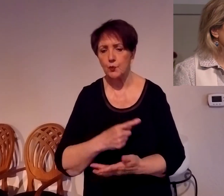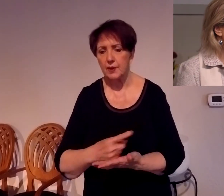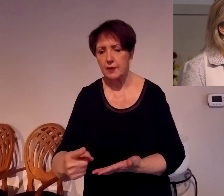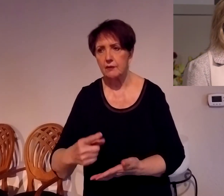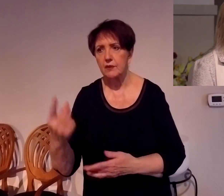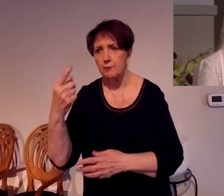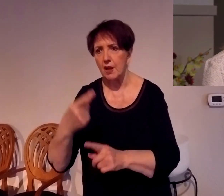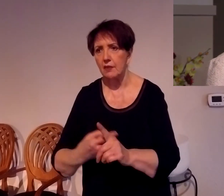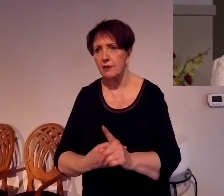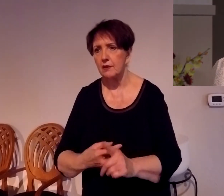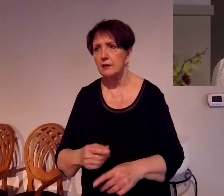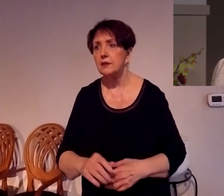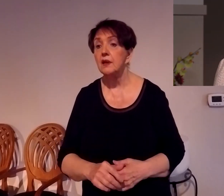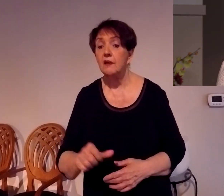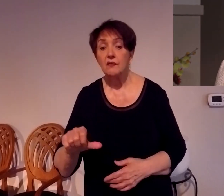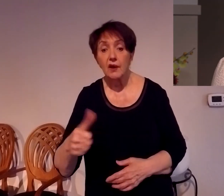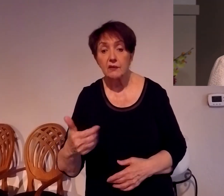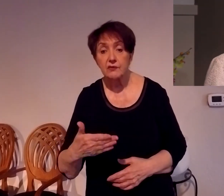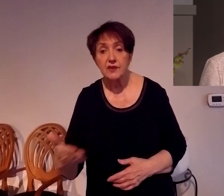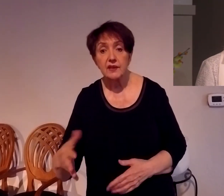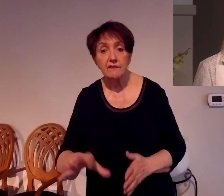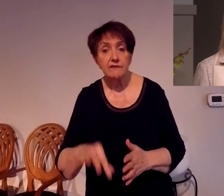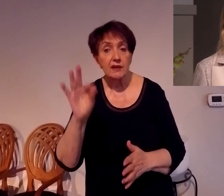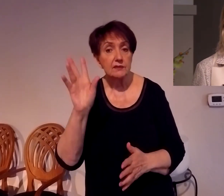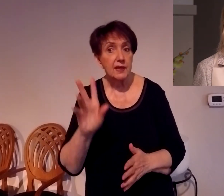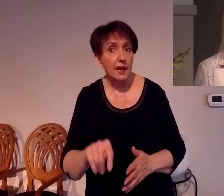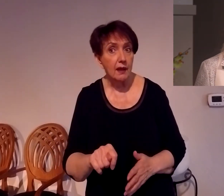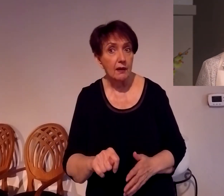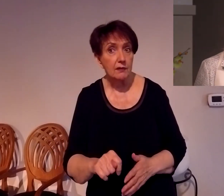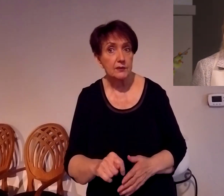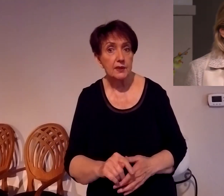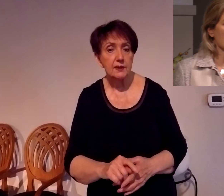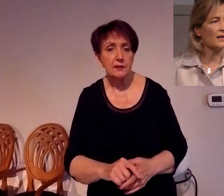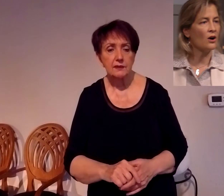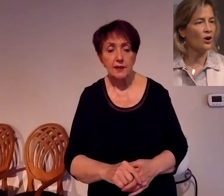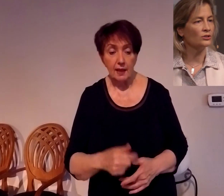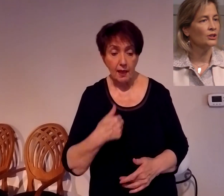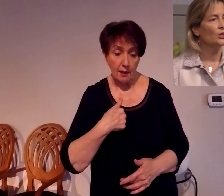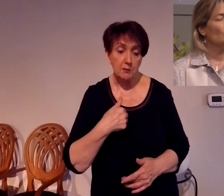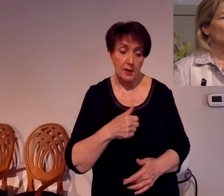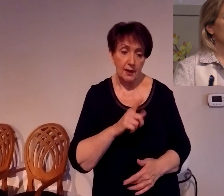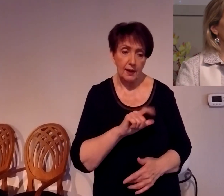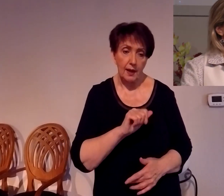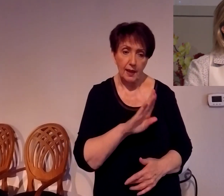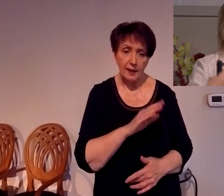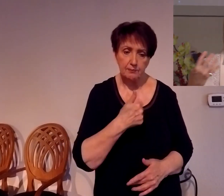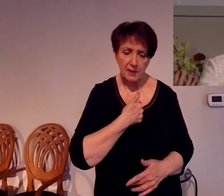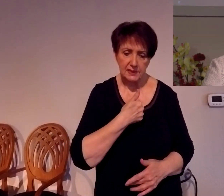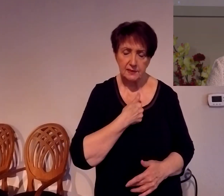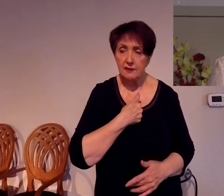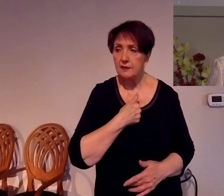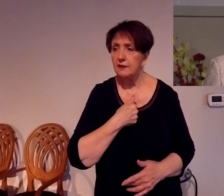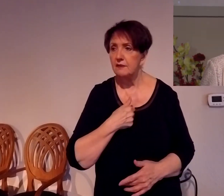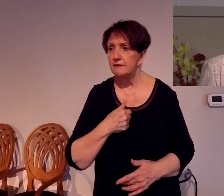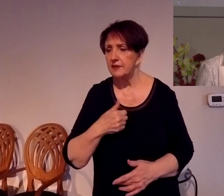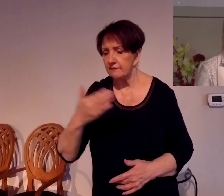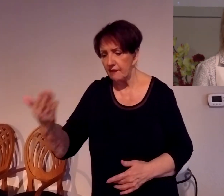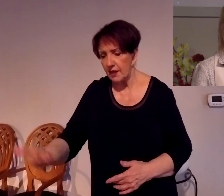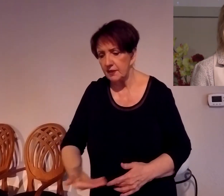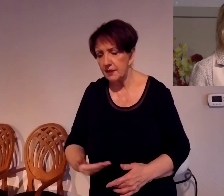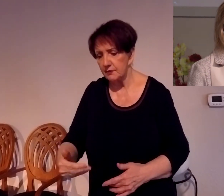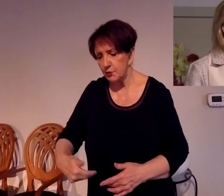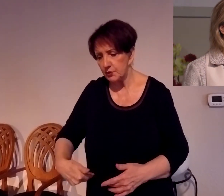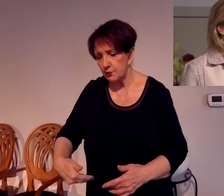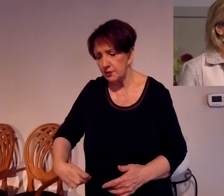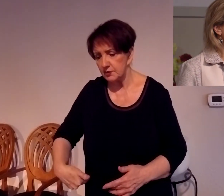And the other thing that I've discovered by being my own experimental lab in this thing called inviting the intuition to come